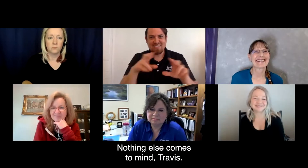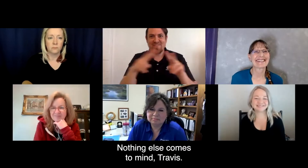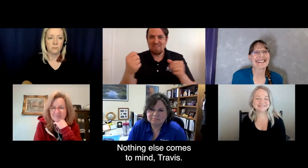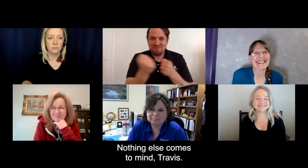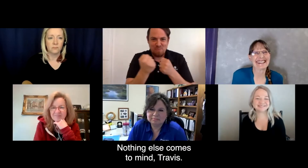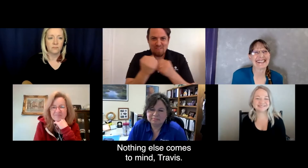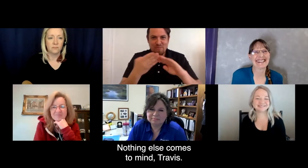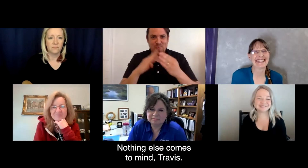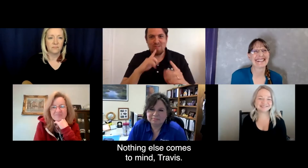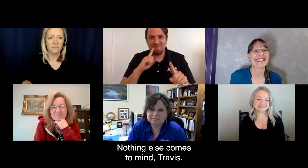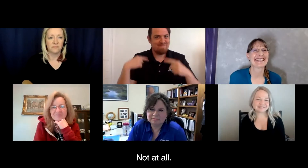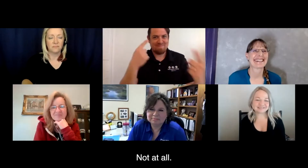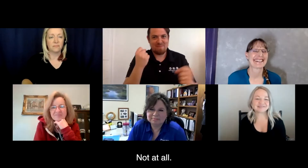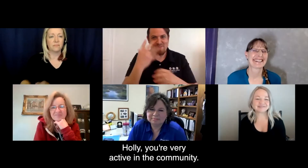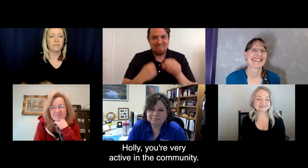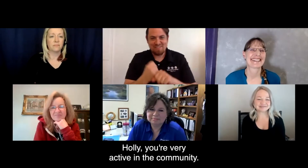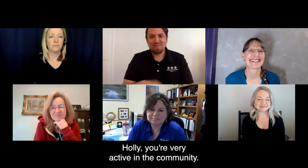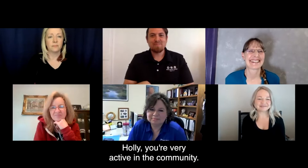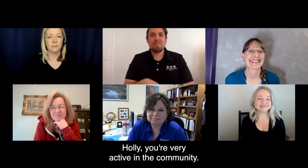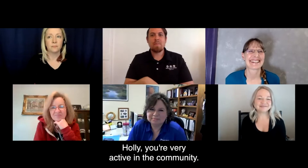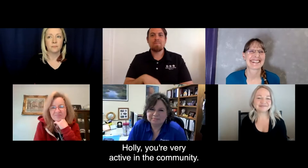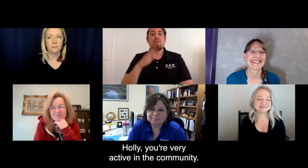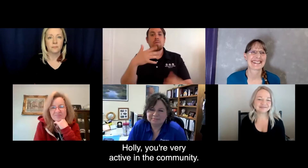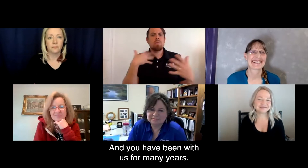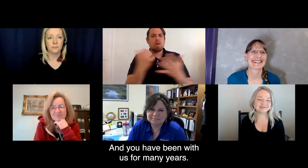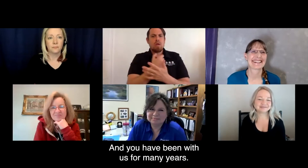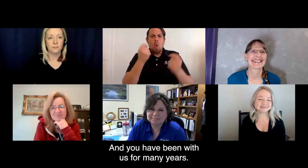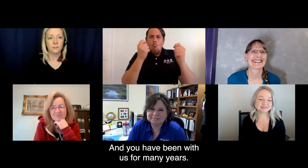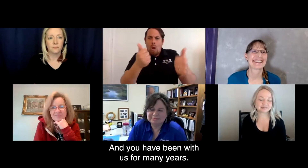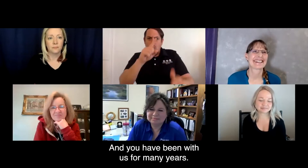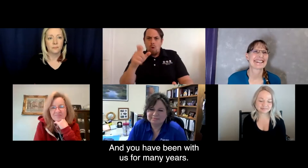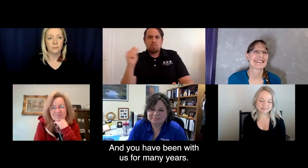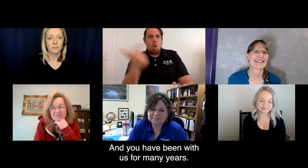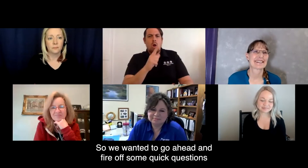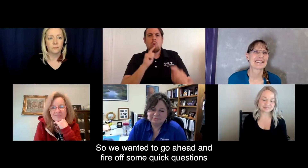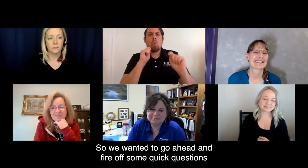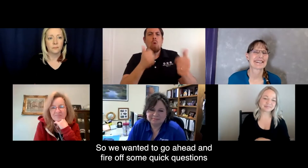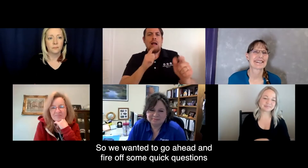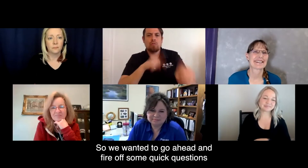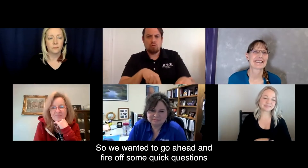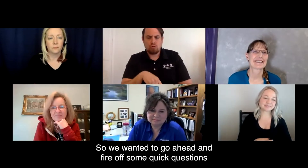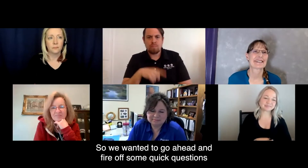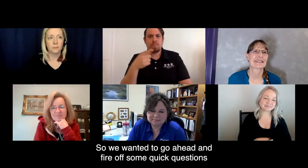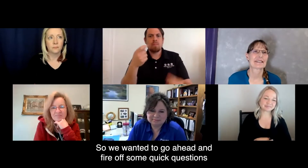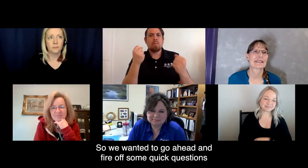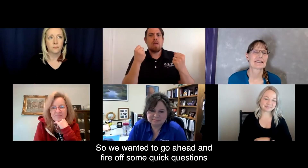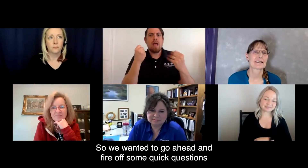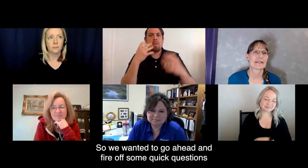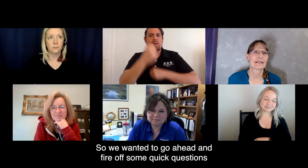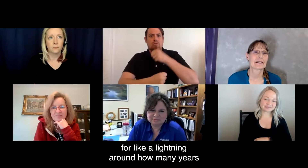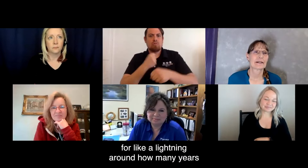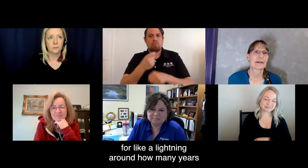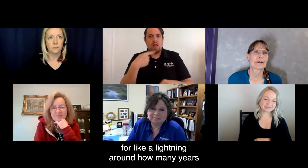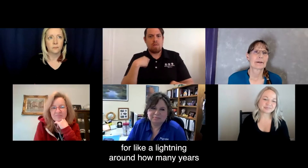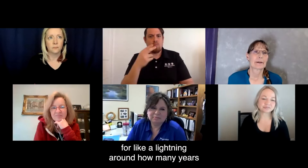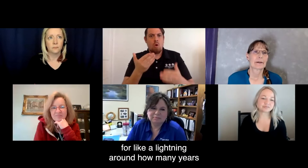else comes to mind, Travis. Not at all, Holly. You're very active in the community and you have been with us for many years. So we wanted to go ahead and fire off some quick